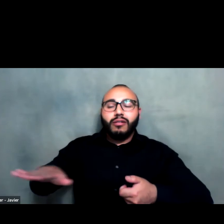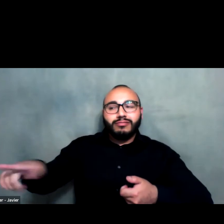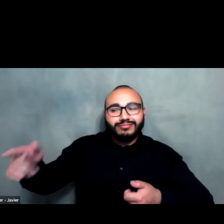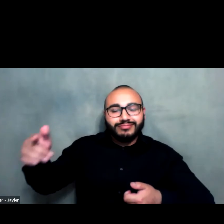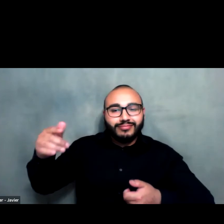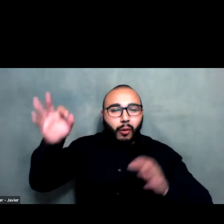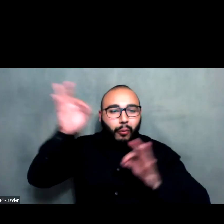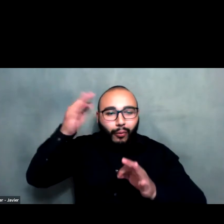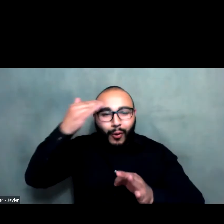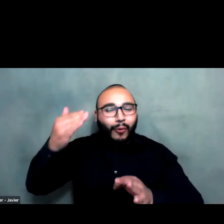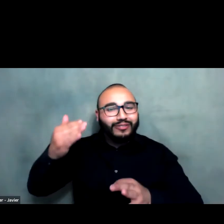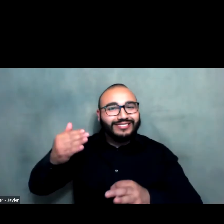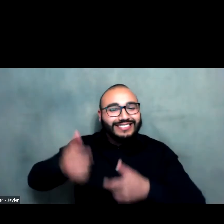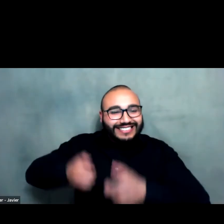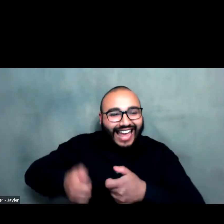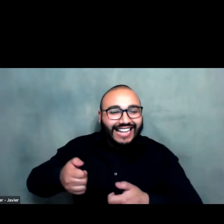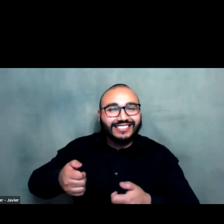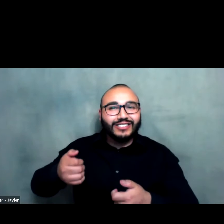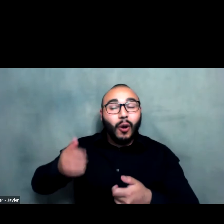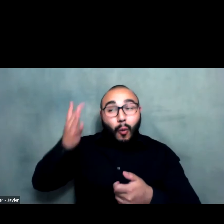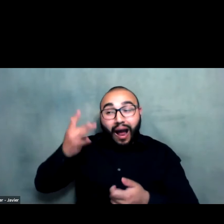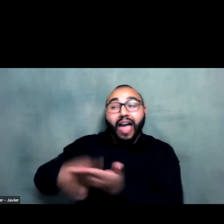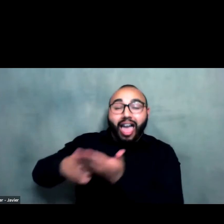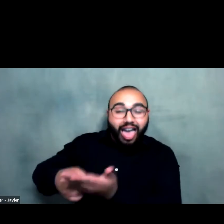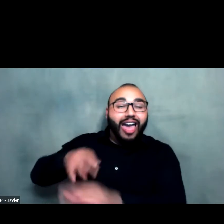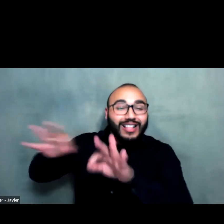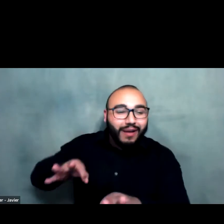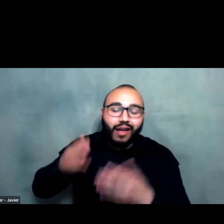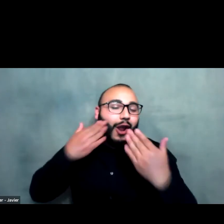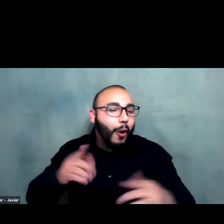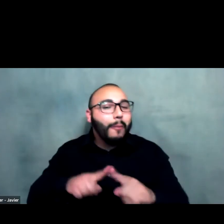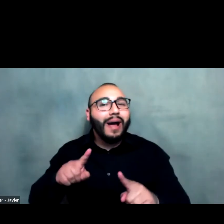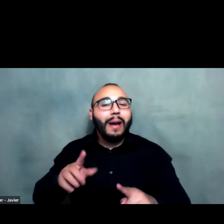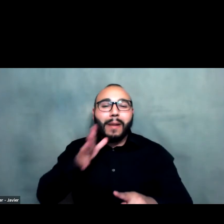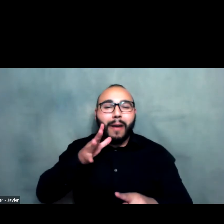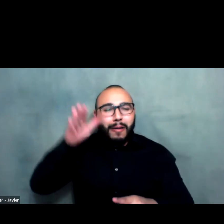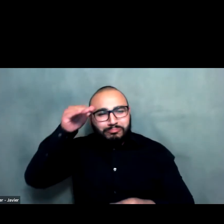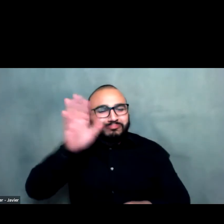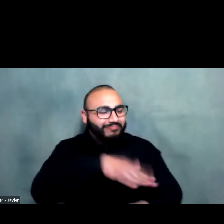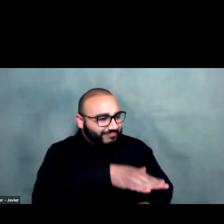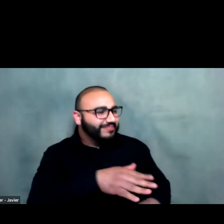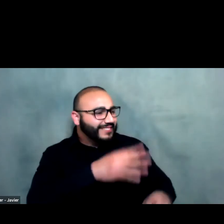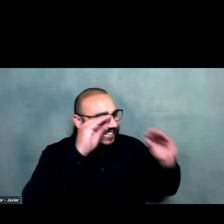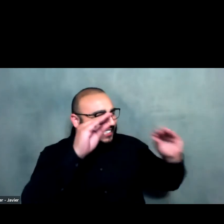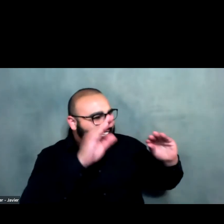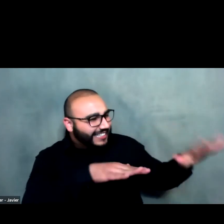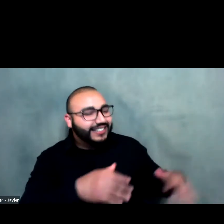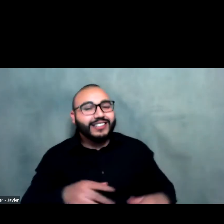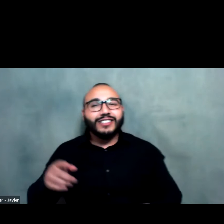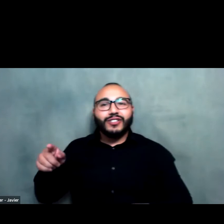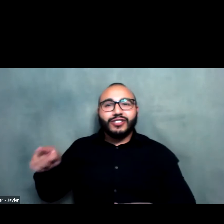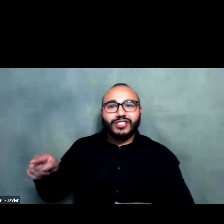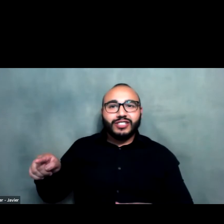I don't even know why we had that conversation, but you know, my mom is just barely learning this stuff. I doubt she's gonna brush up on her Asian